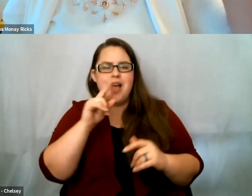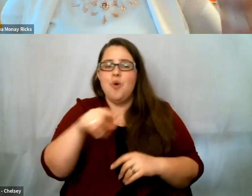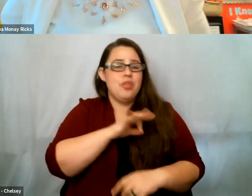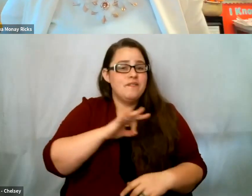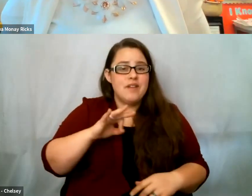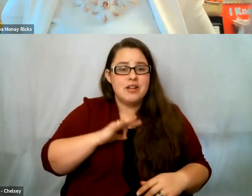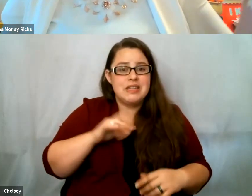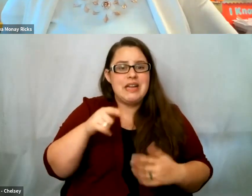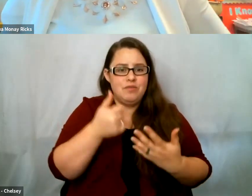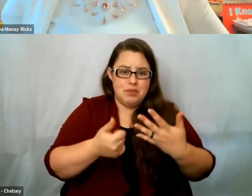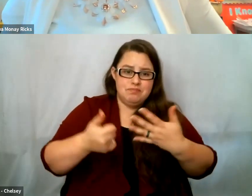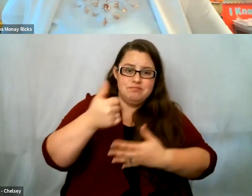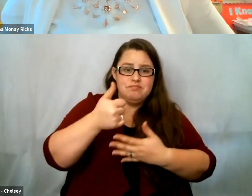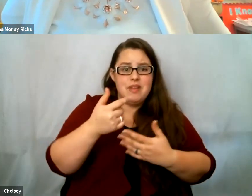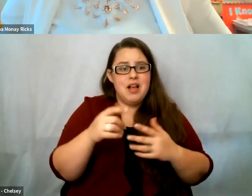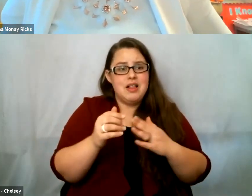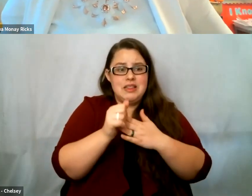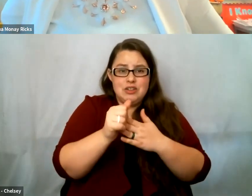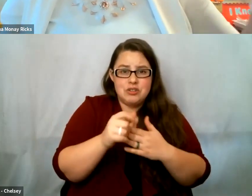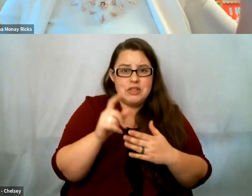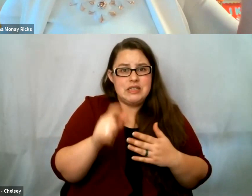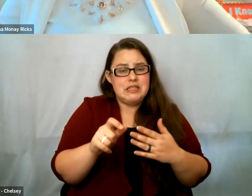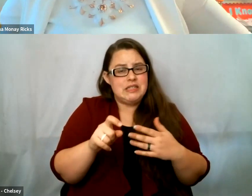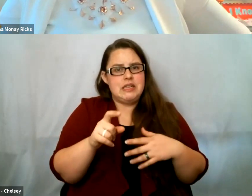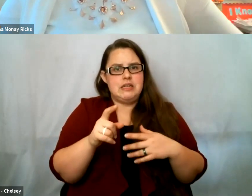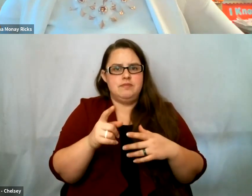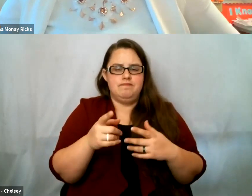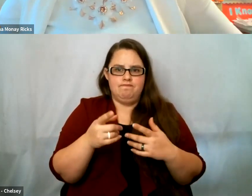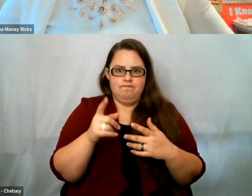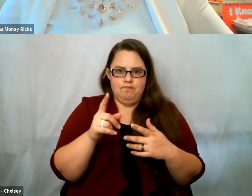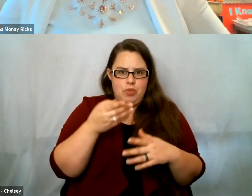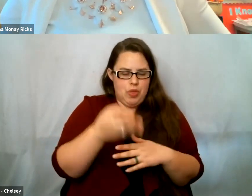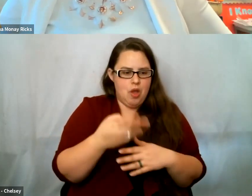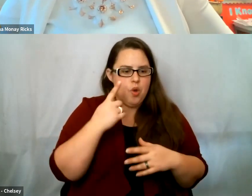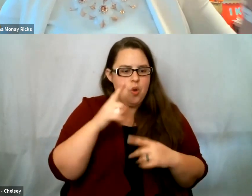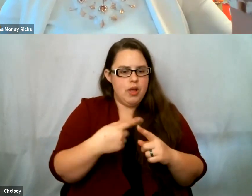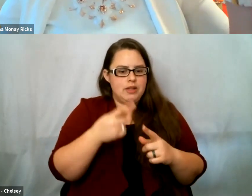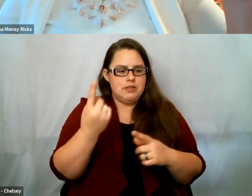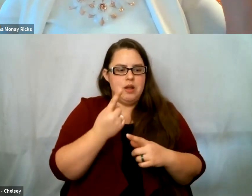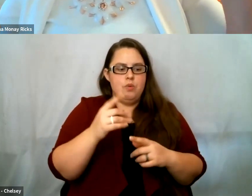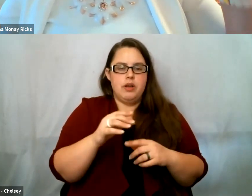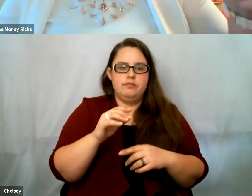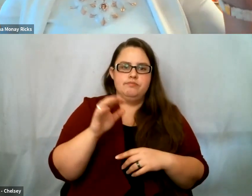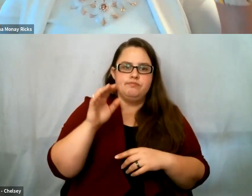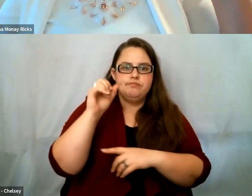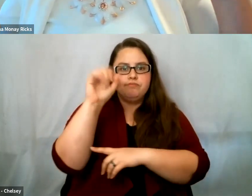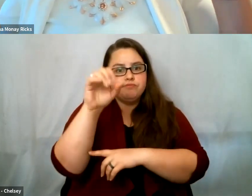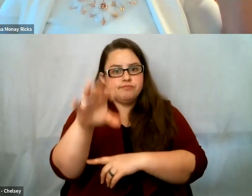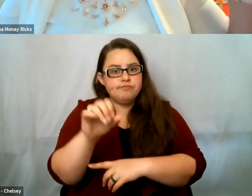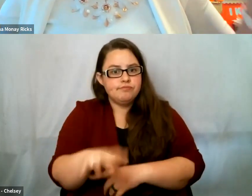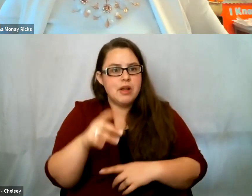the leadership level too. They need seats at the table so their voices can be heard. Because